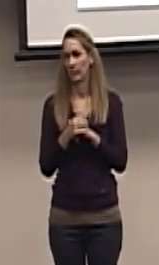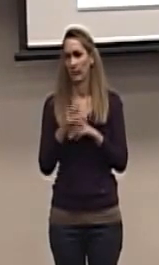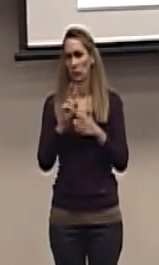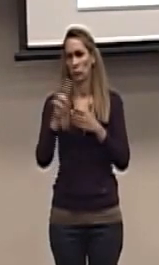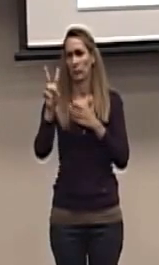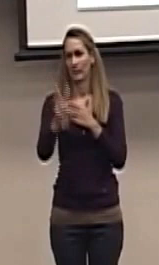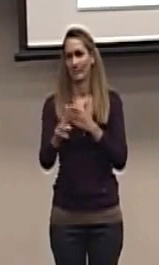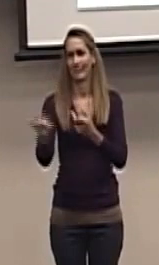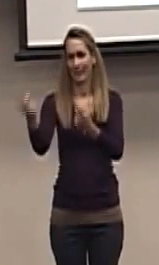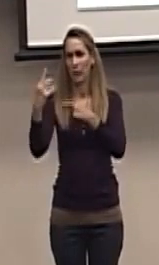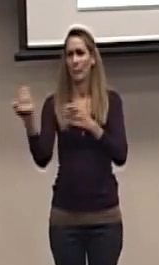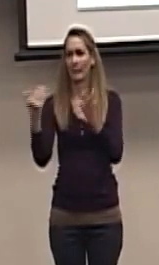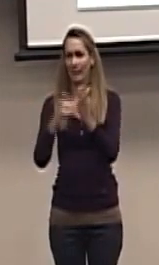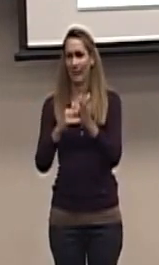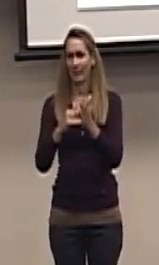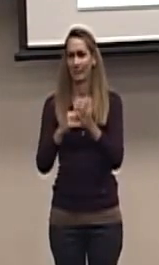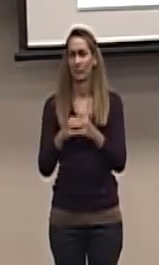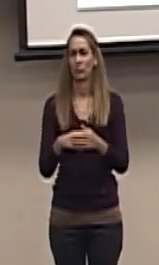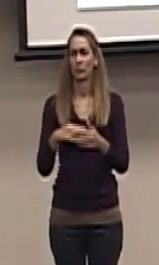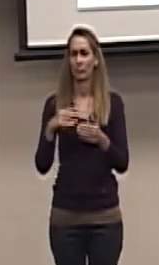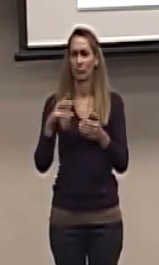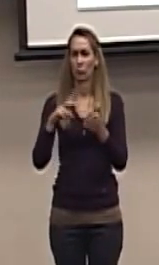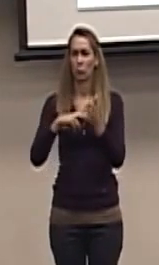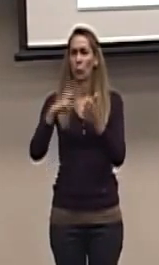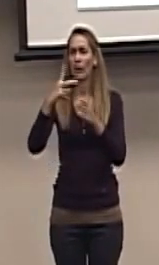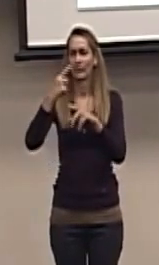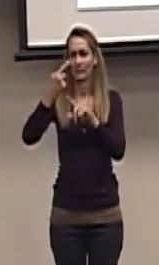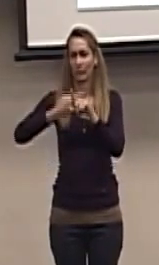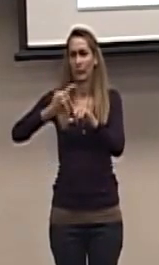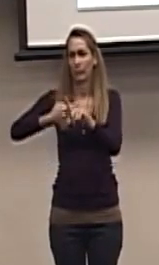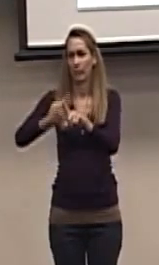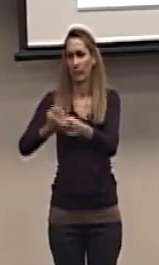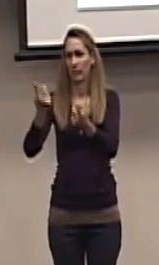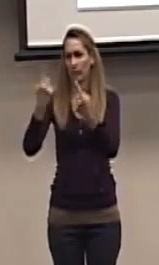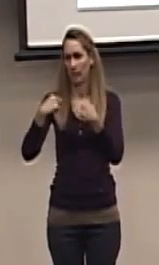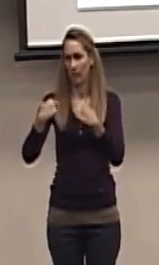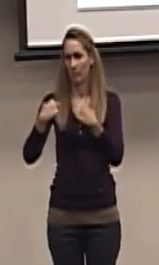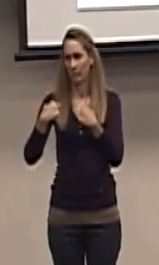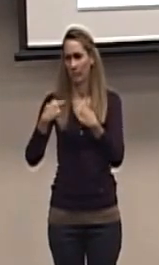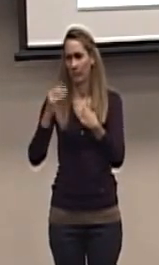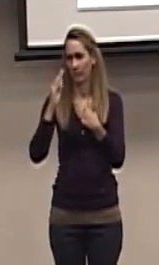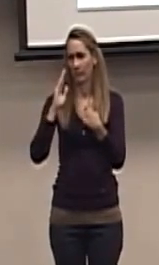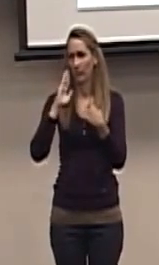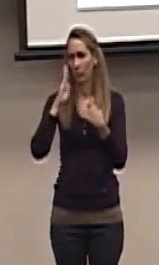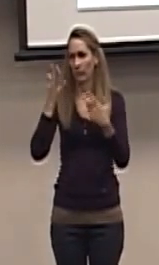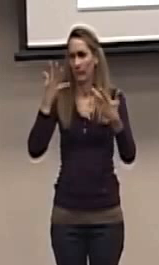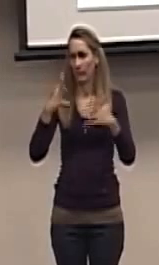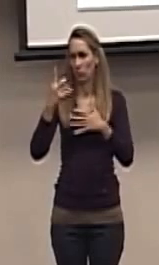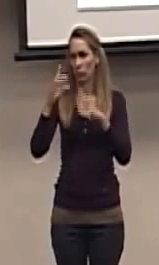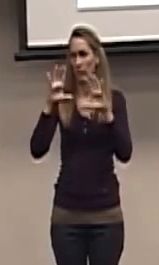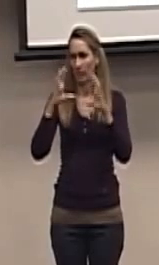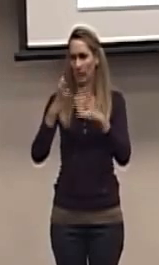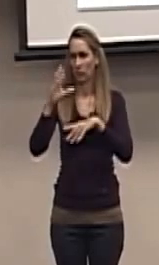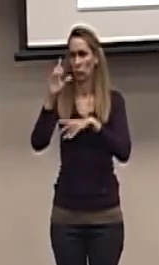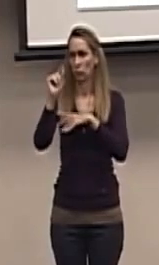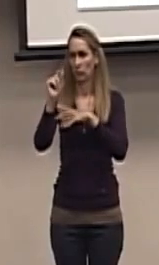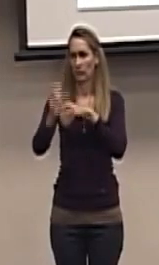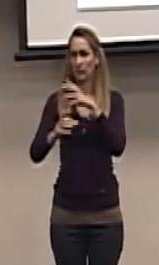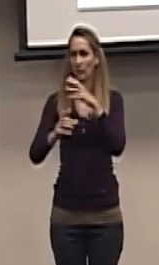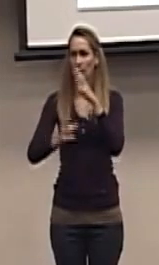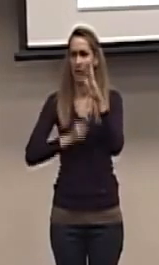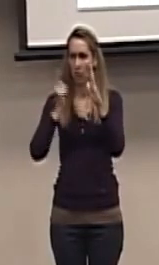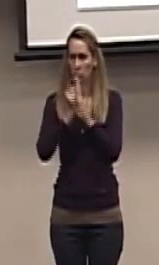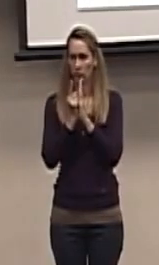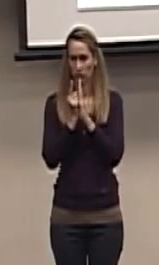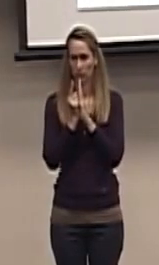every month, they will come for 2 times and complete one course of 20 hours. So these are the 3 major